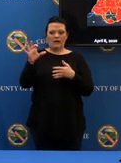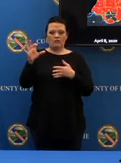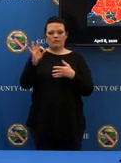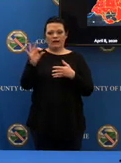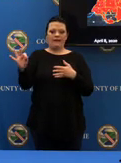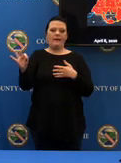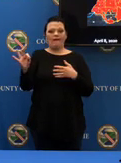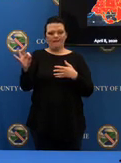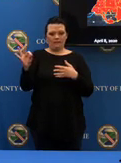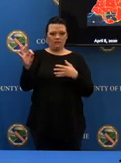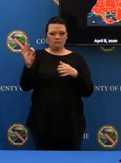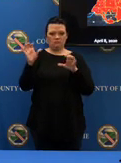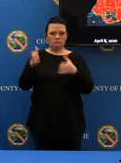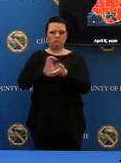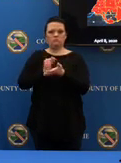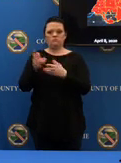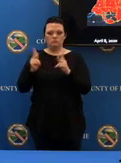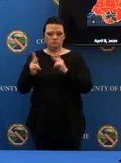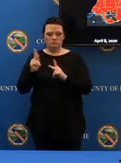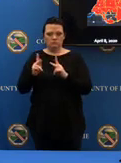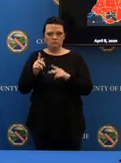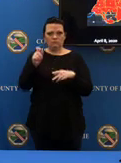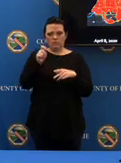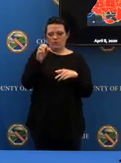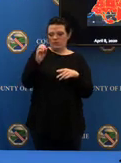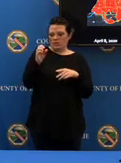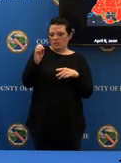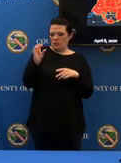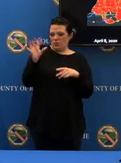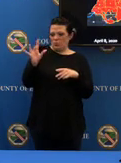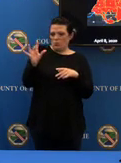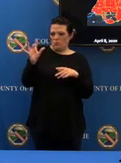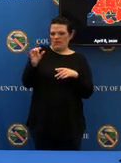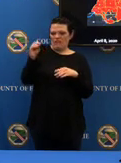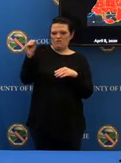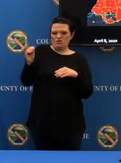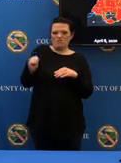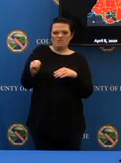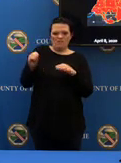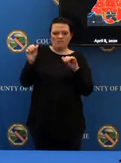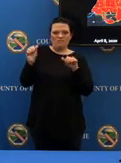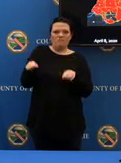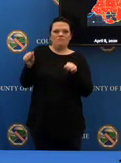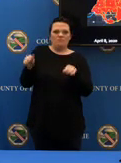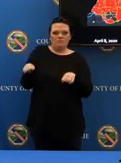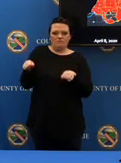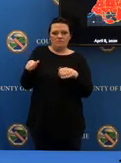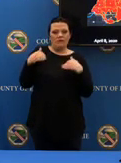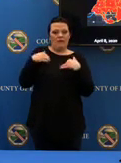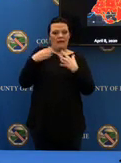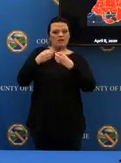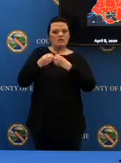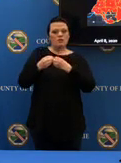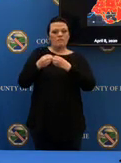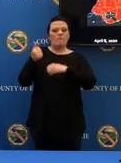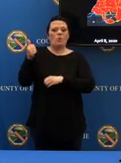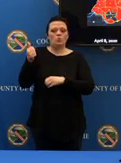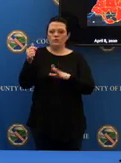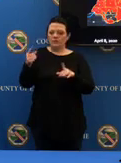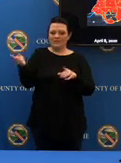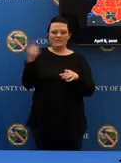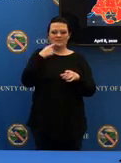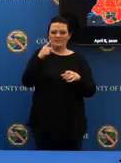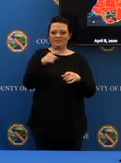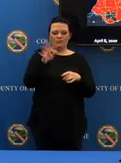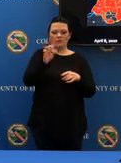a 0.0025 contraction rate per resident. So it has the most cases, and we are very worried about individuals on the